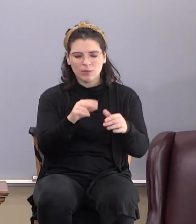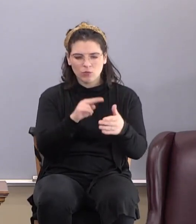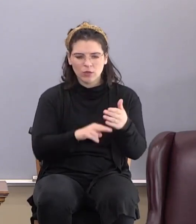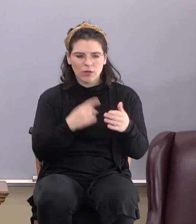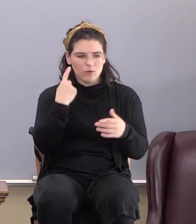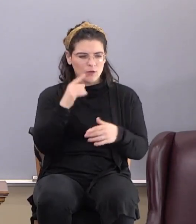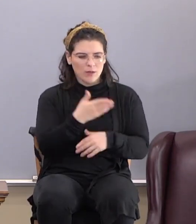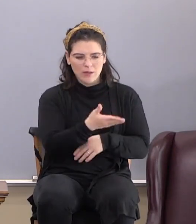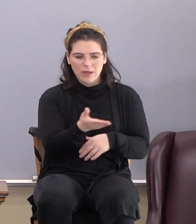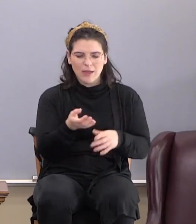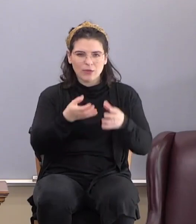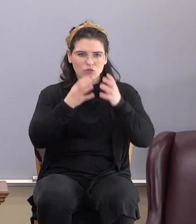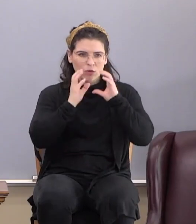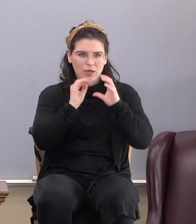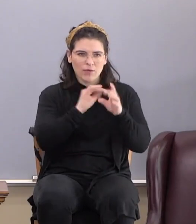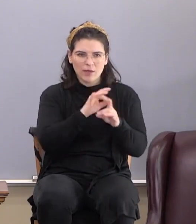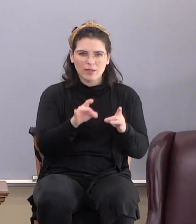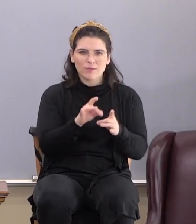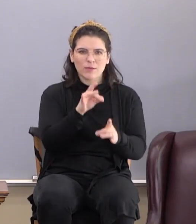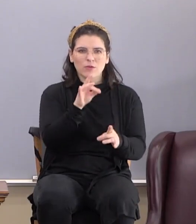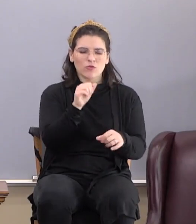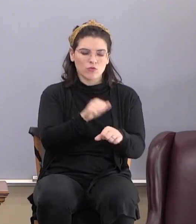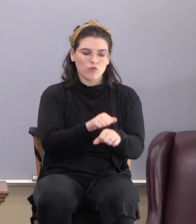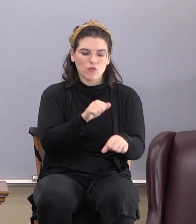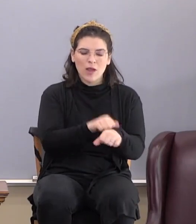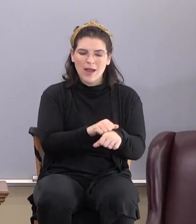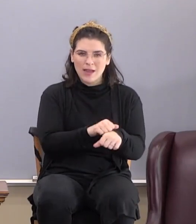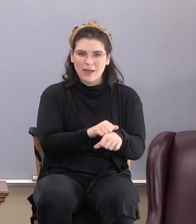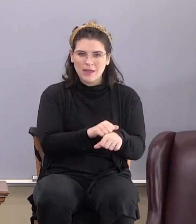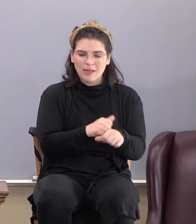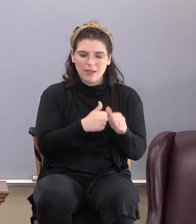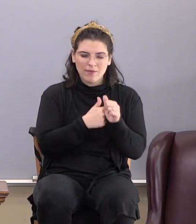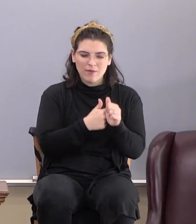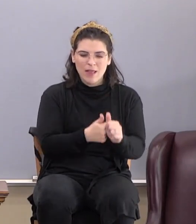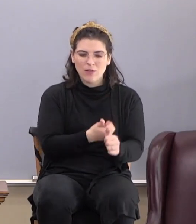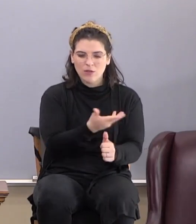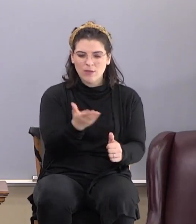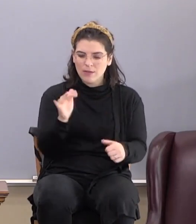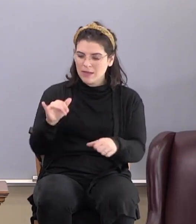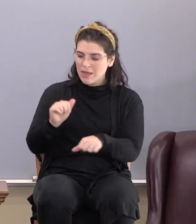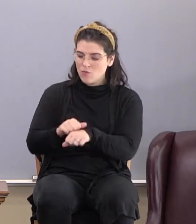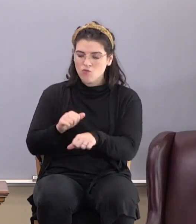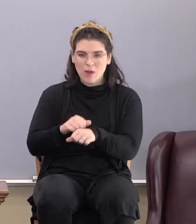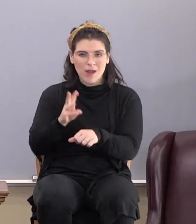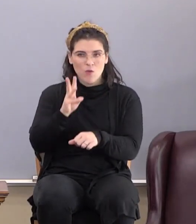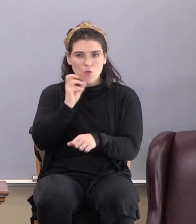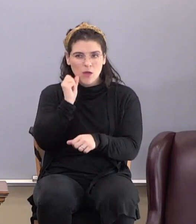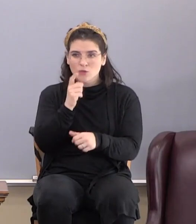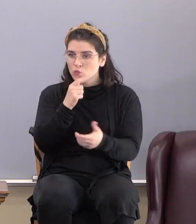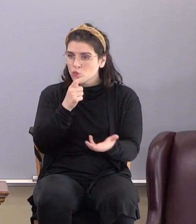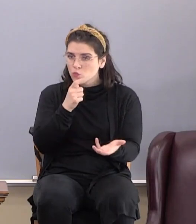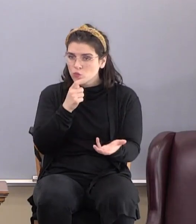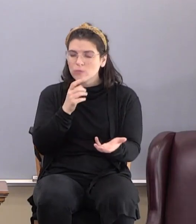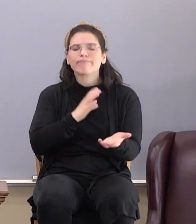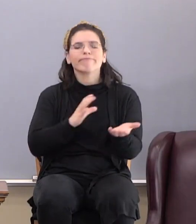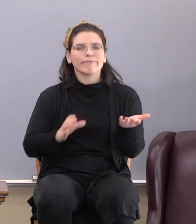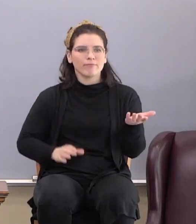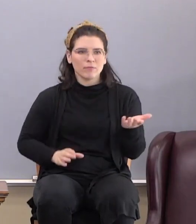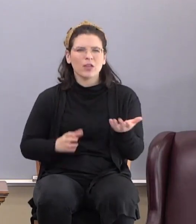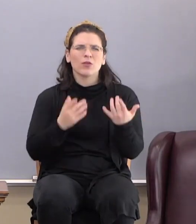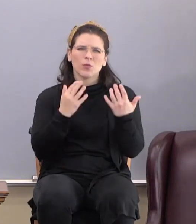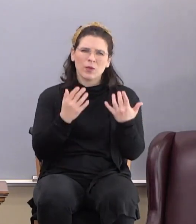they drank of that spiritual rock that followed them, and that rock was who? So wait a